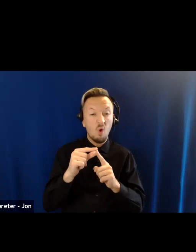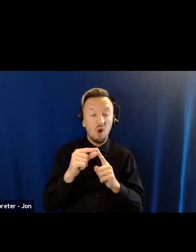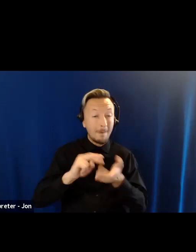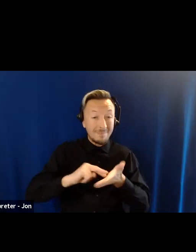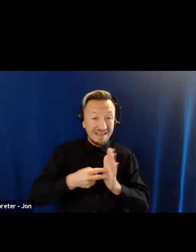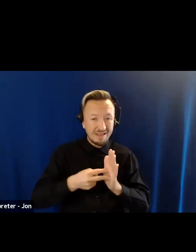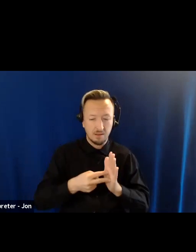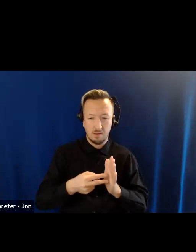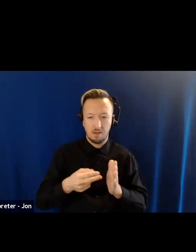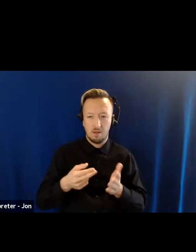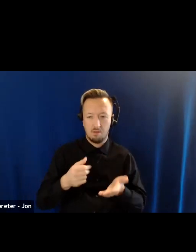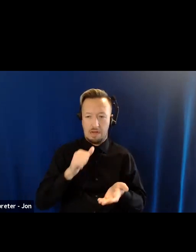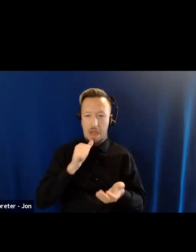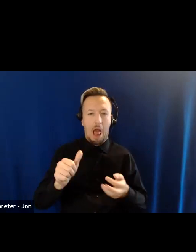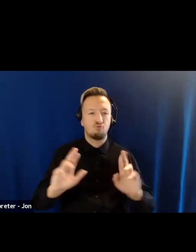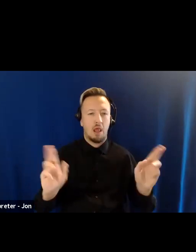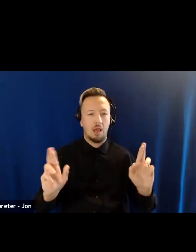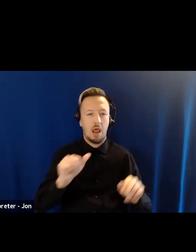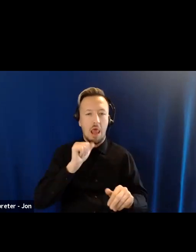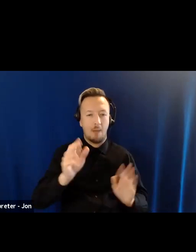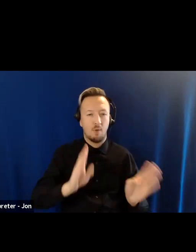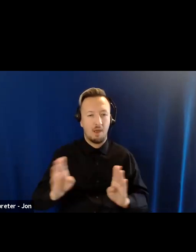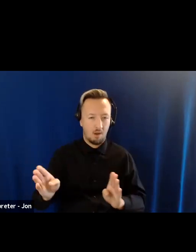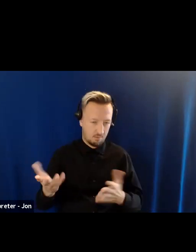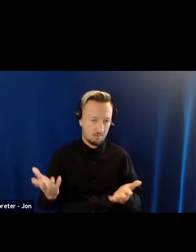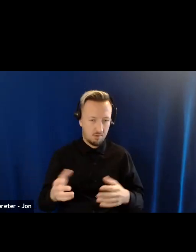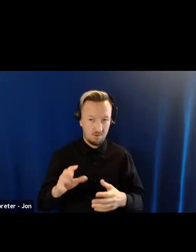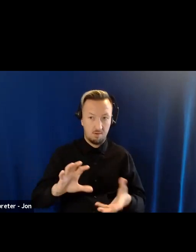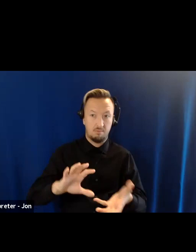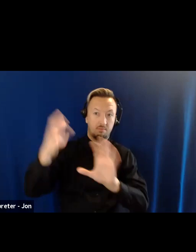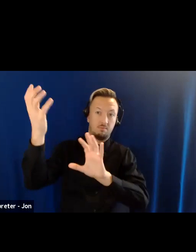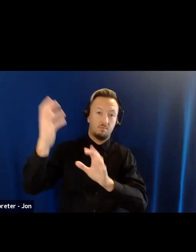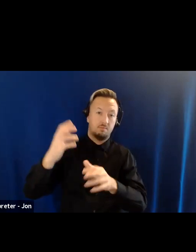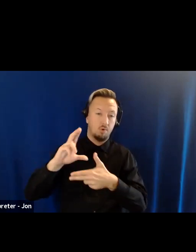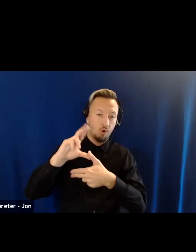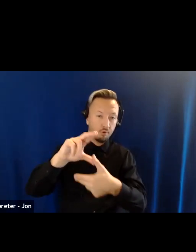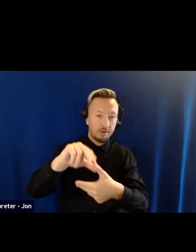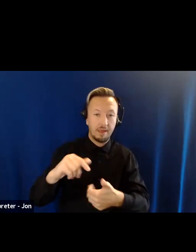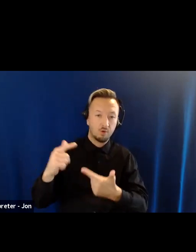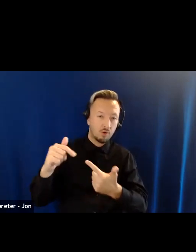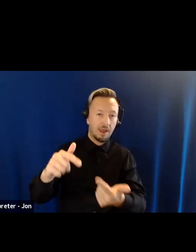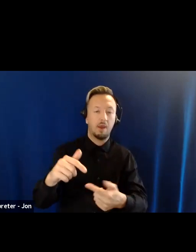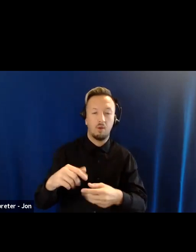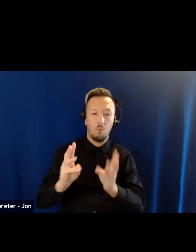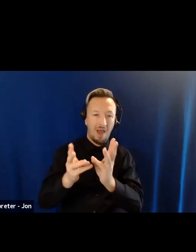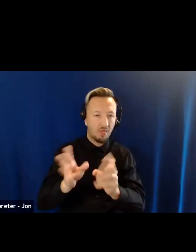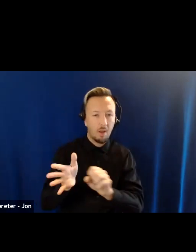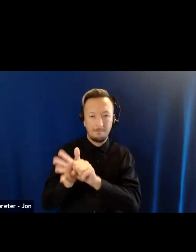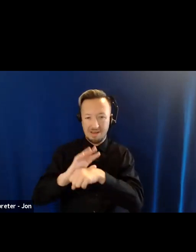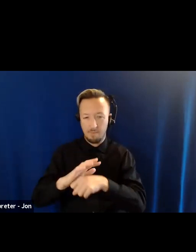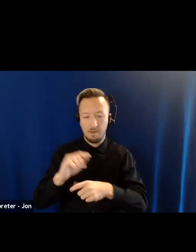to these disasters. Nationally, there has not been an overarching response to this